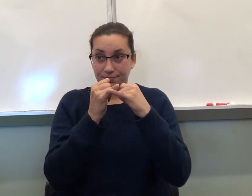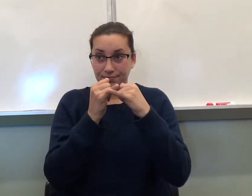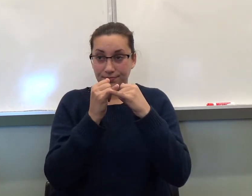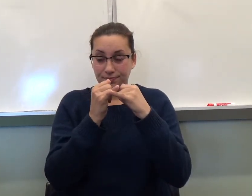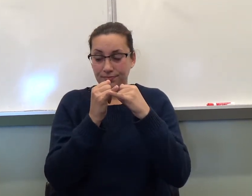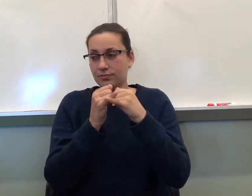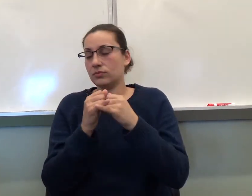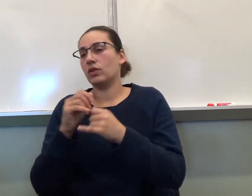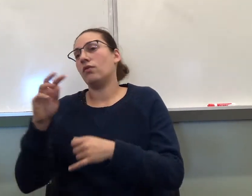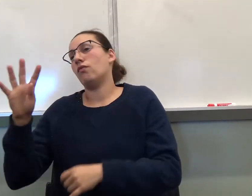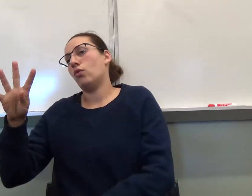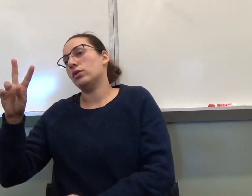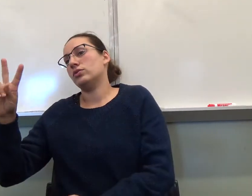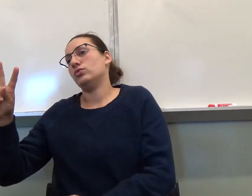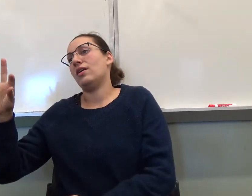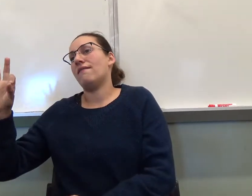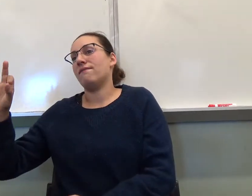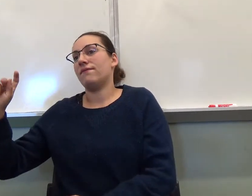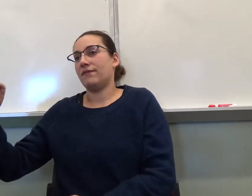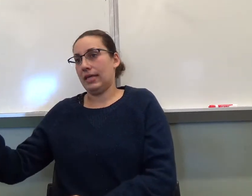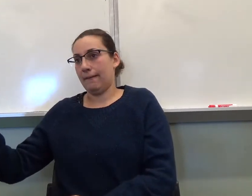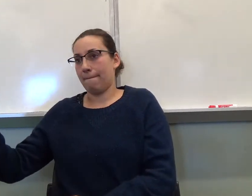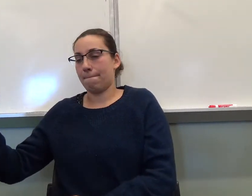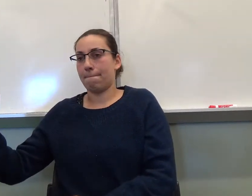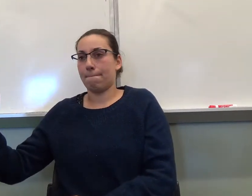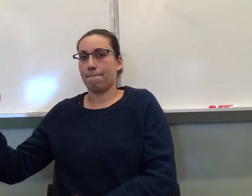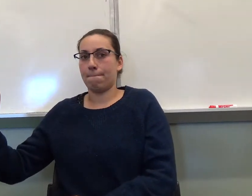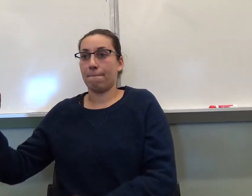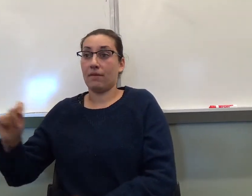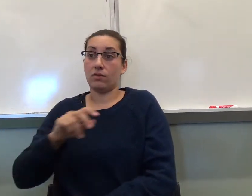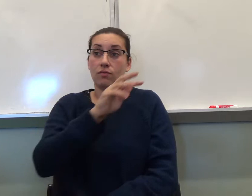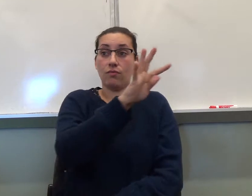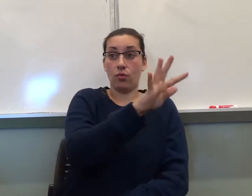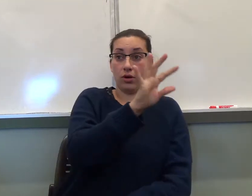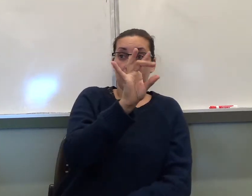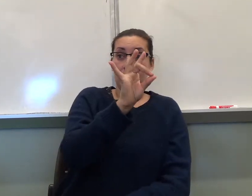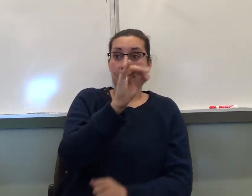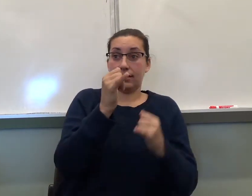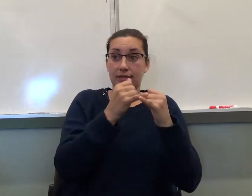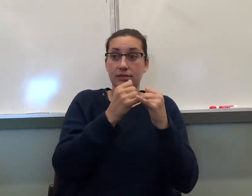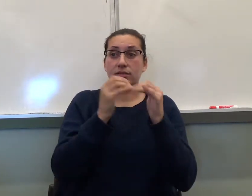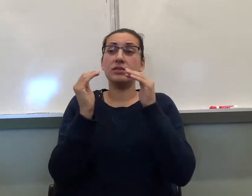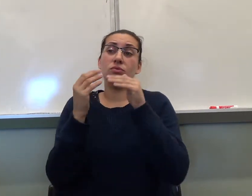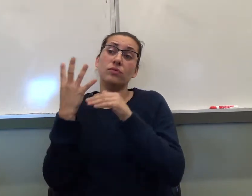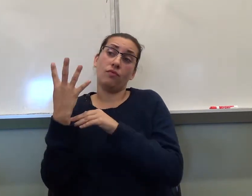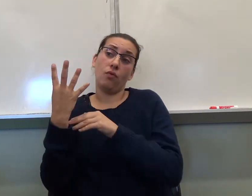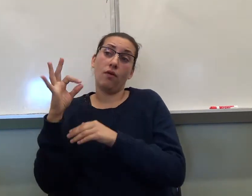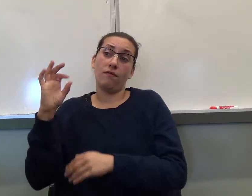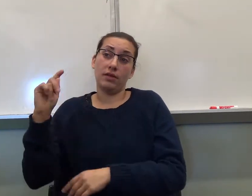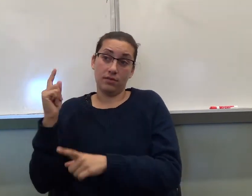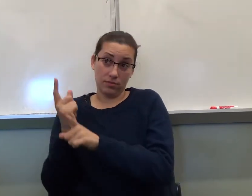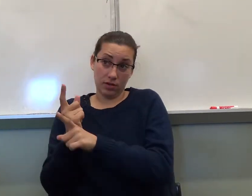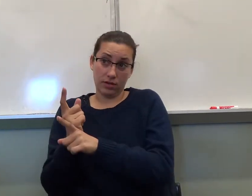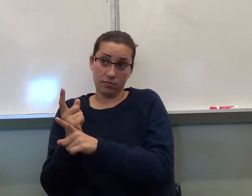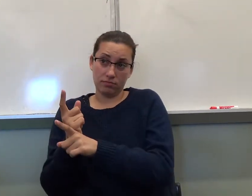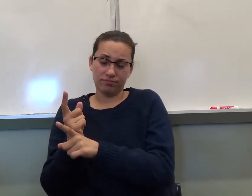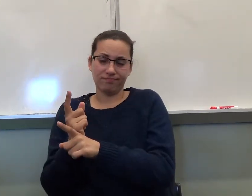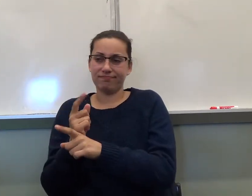feet. Okay, 48 inches is 4 feet, isn't it? So just simply consider that to be